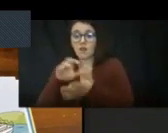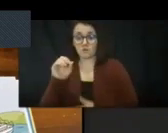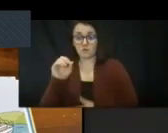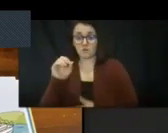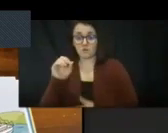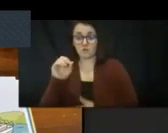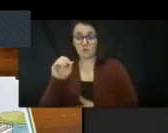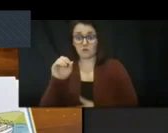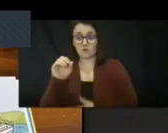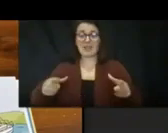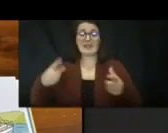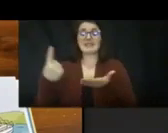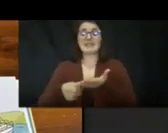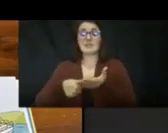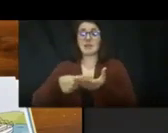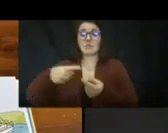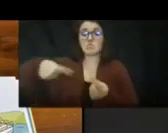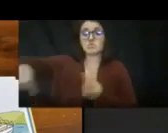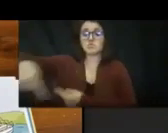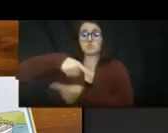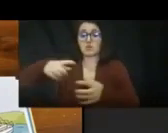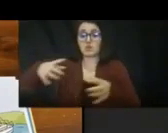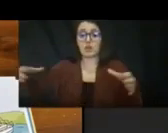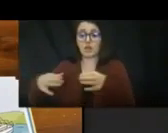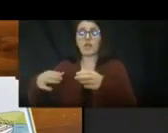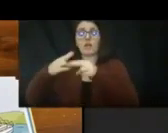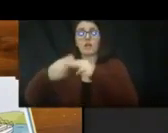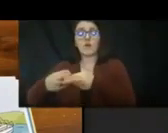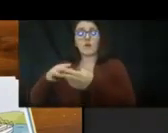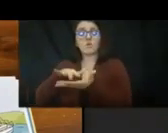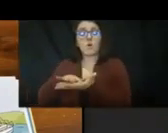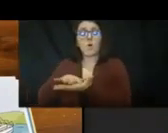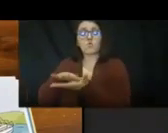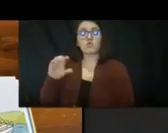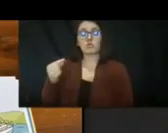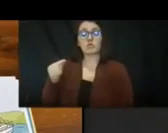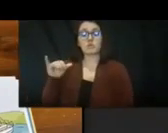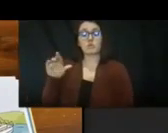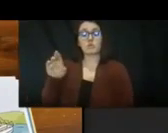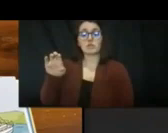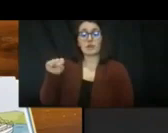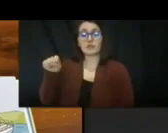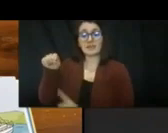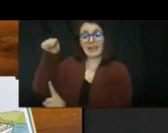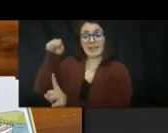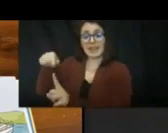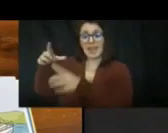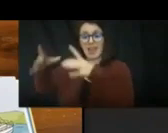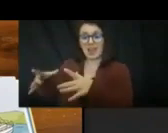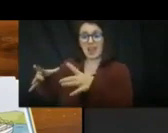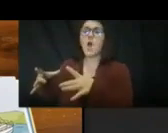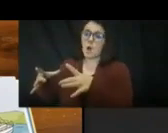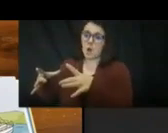is drawn into swirling waters called ocean gyres. Within the gyres are huge patches